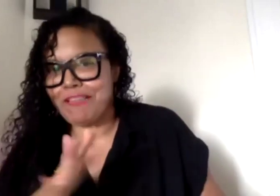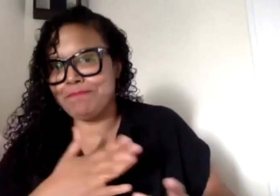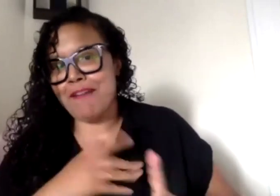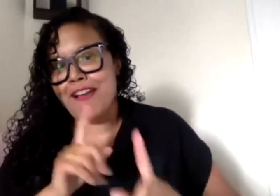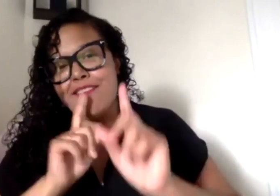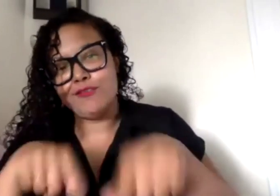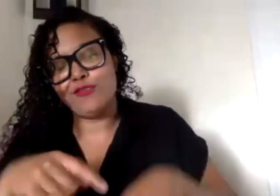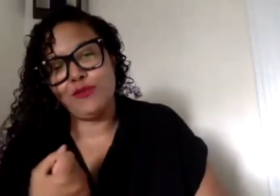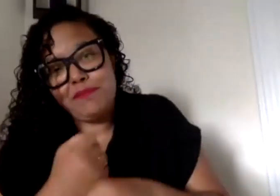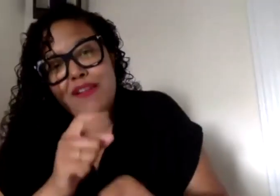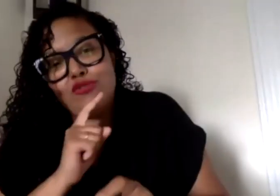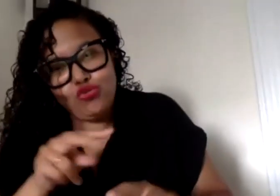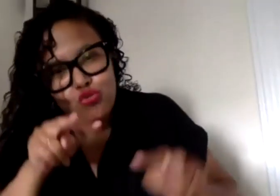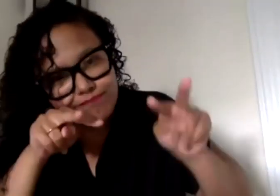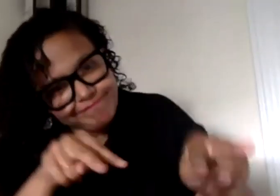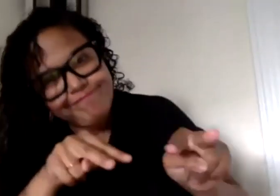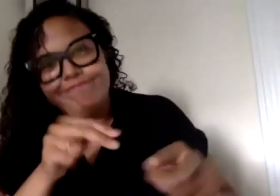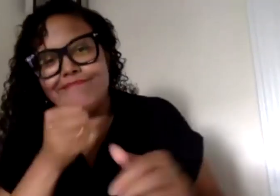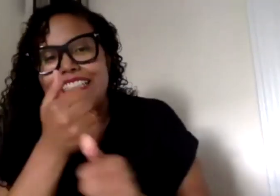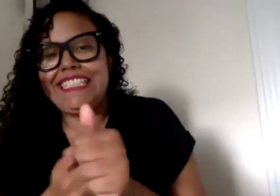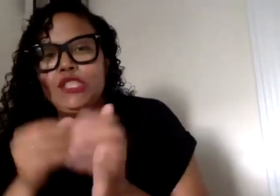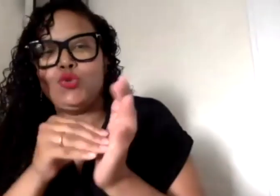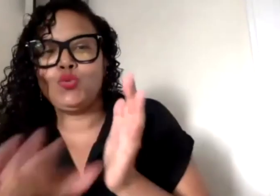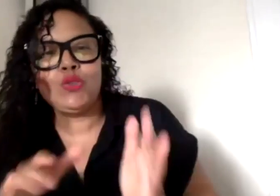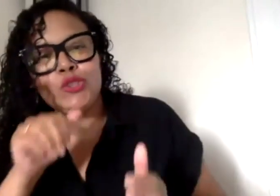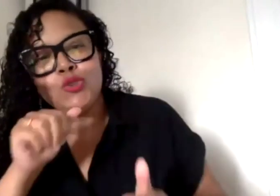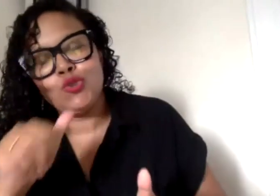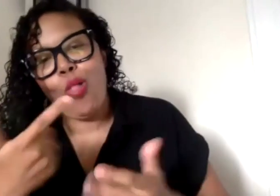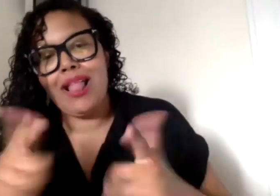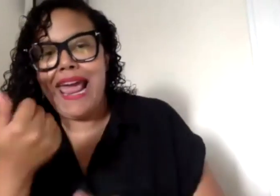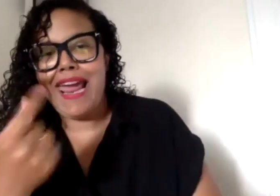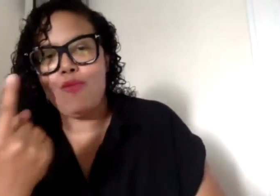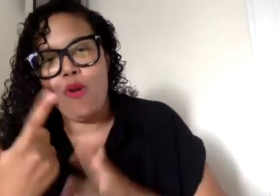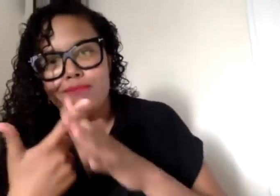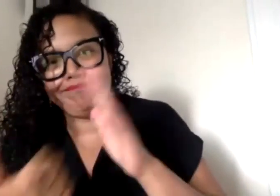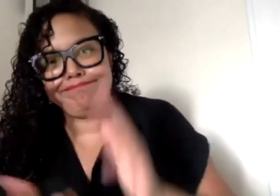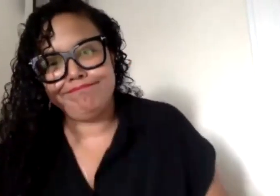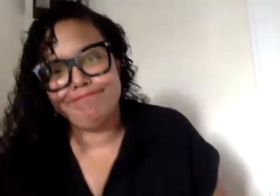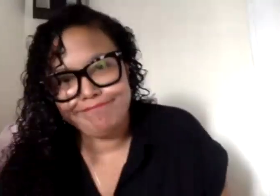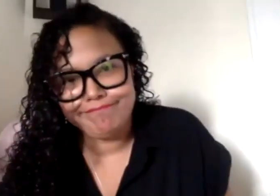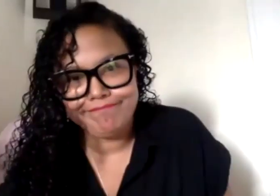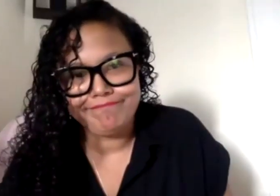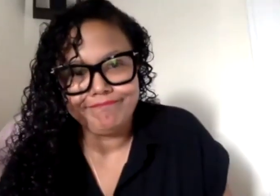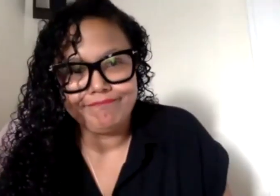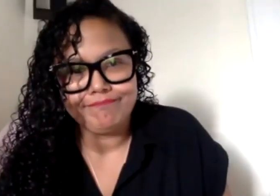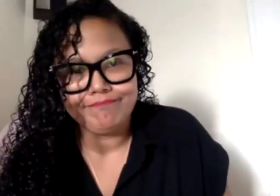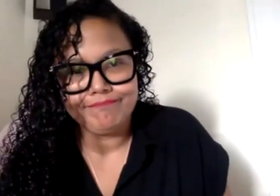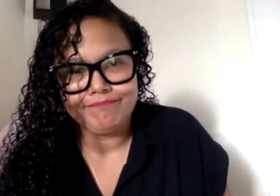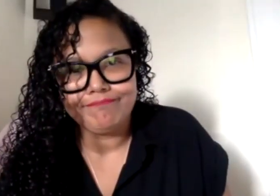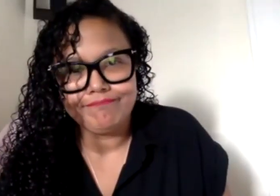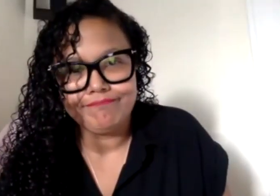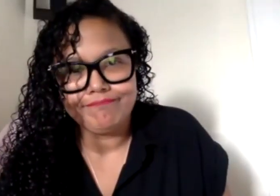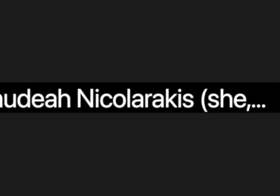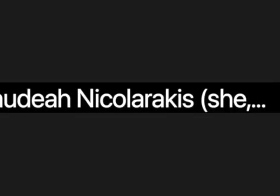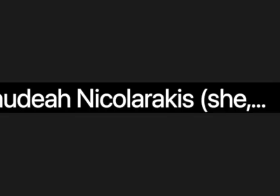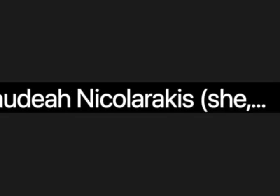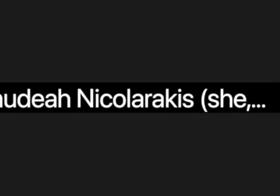they could talk to that mentor, and that mentor can keep an eye on that student and make sure that the student continues in their